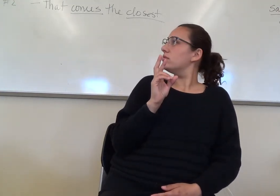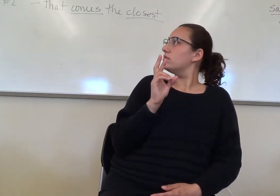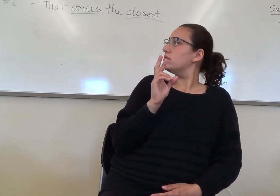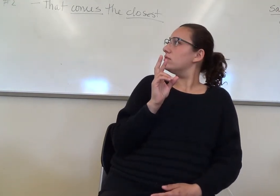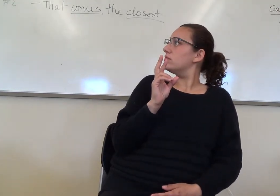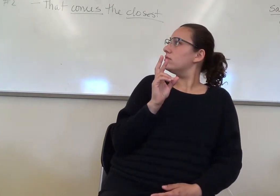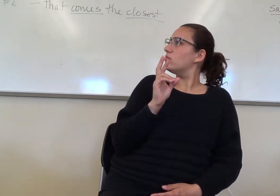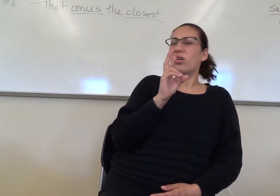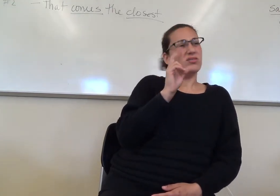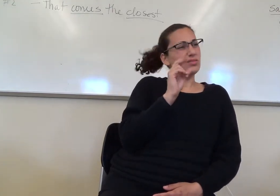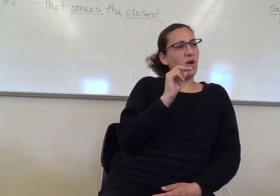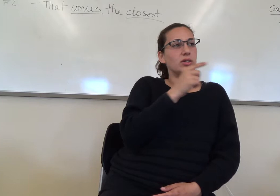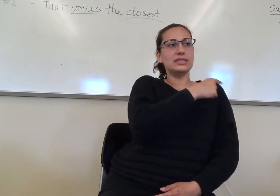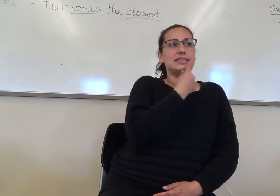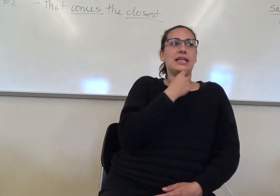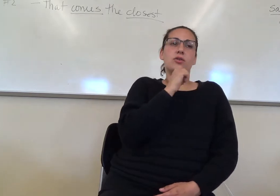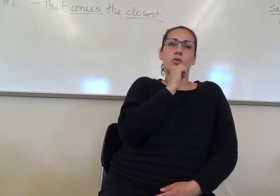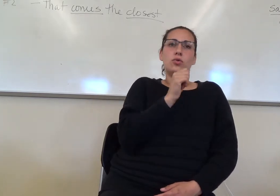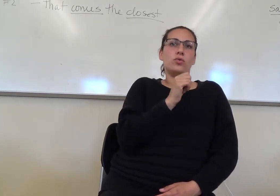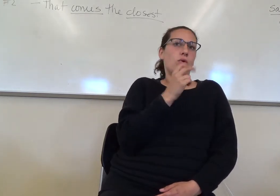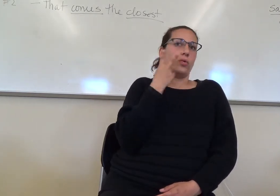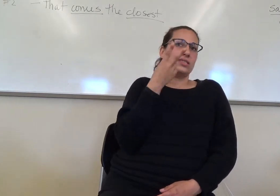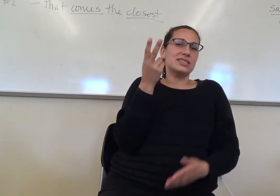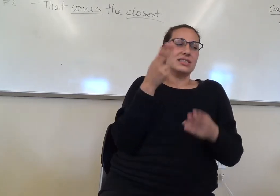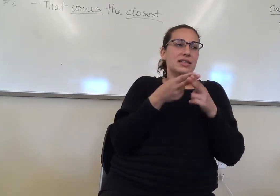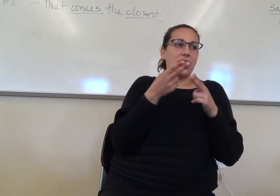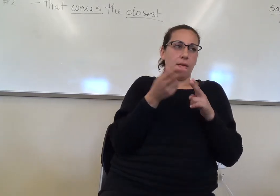good guess, because that's what I told you to do.